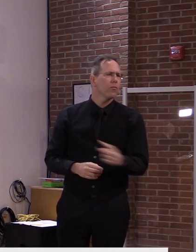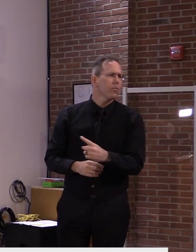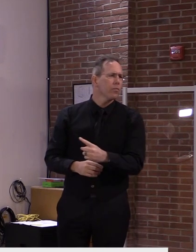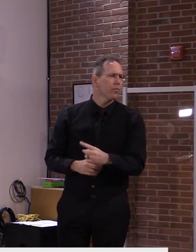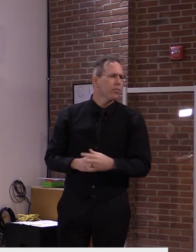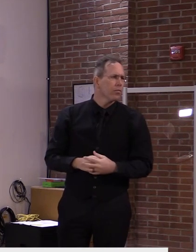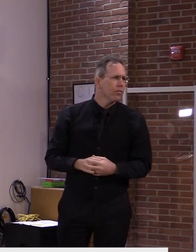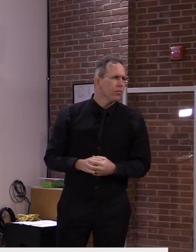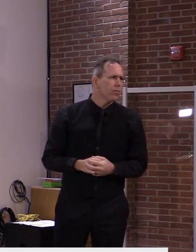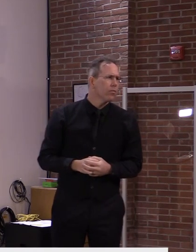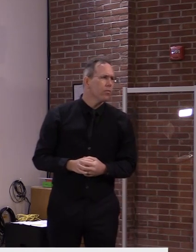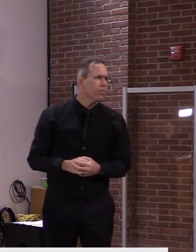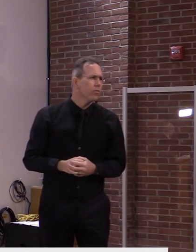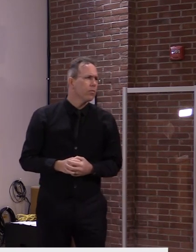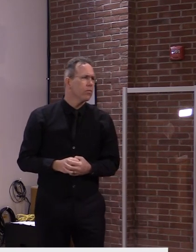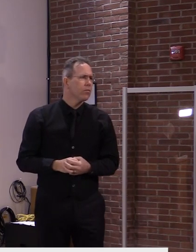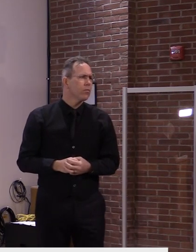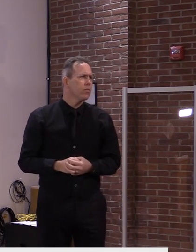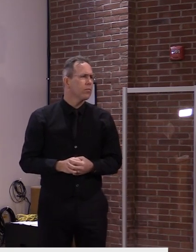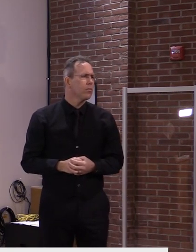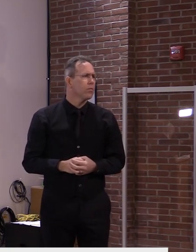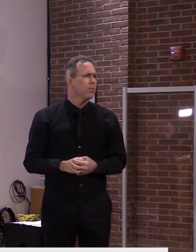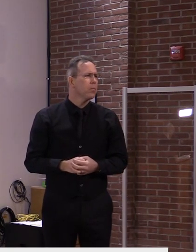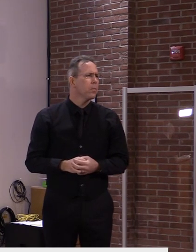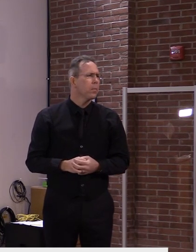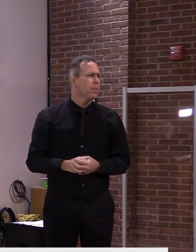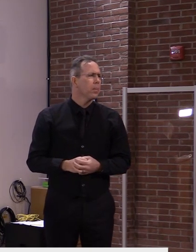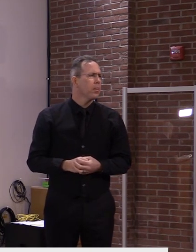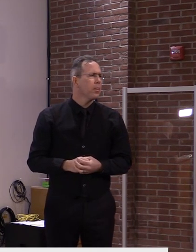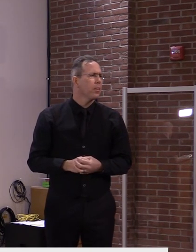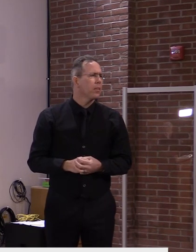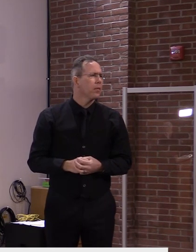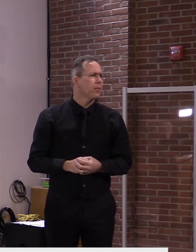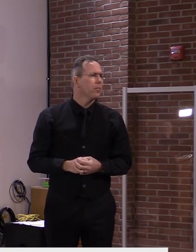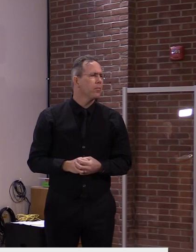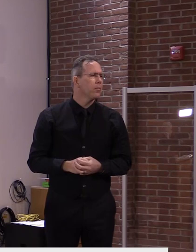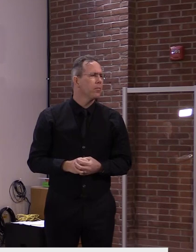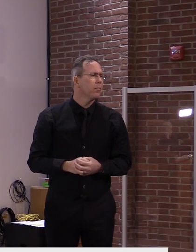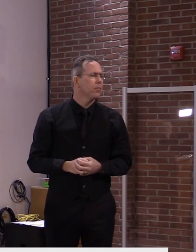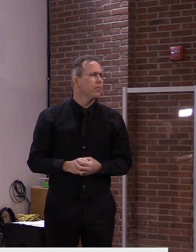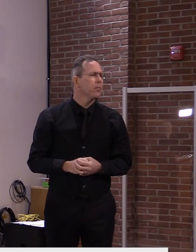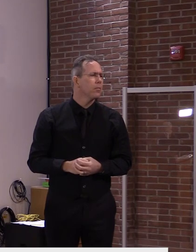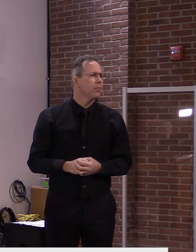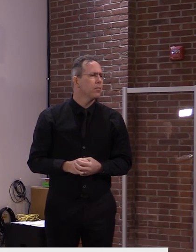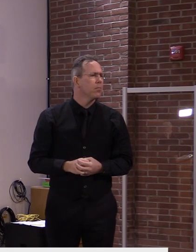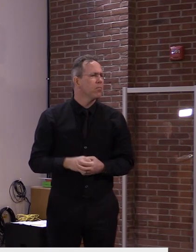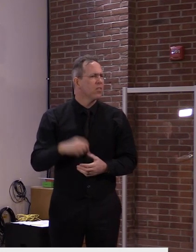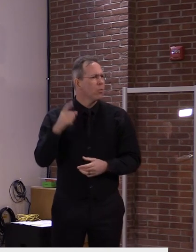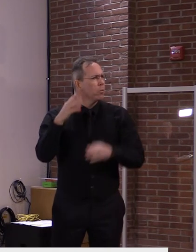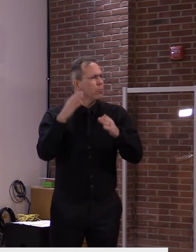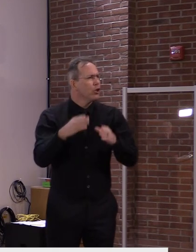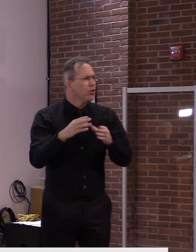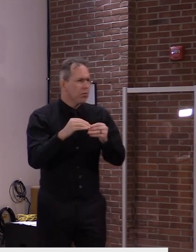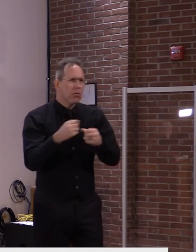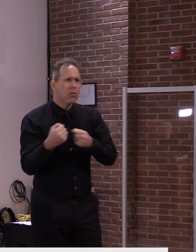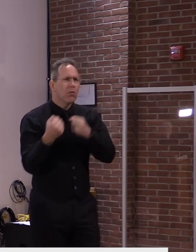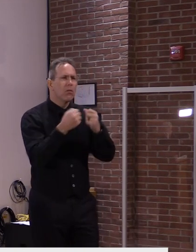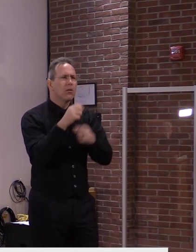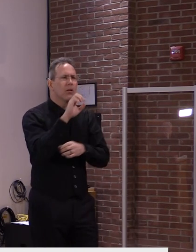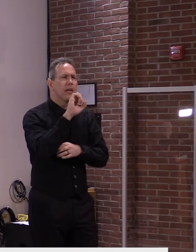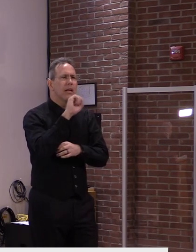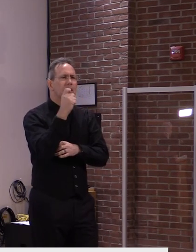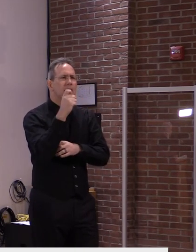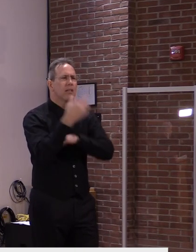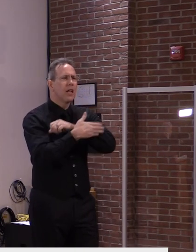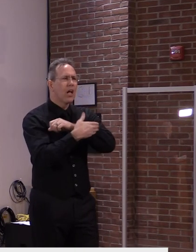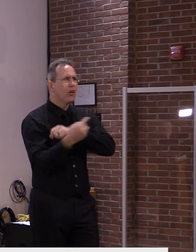get vaccinated, and they asked for a photo ID, and luckily, they had actually a driver's license